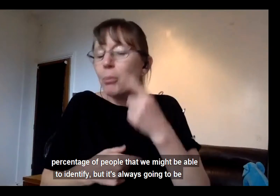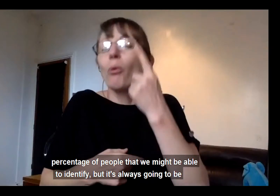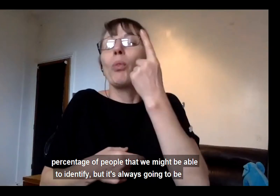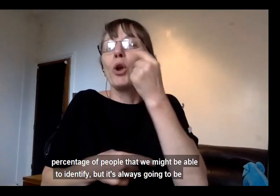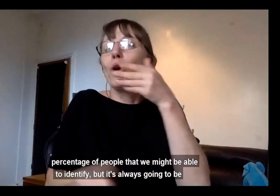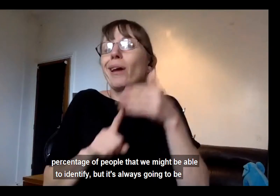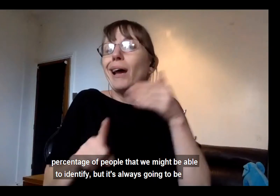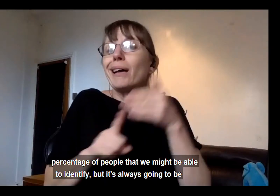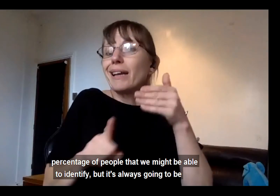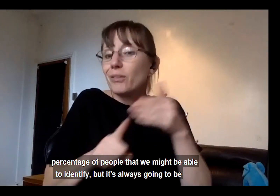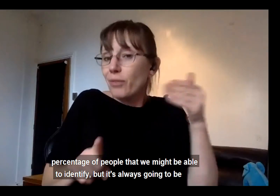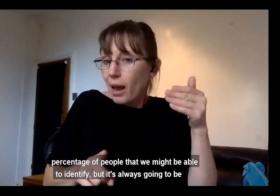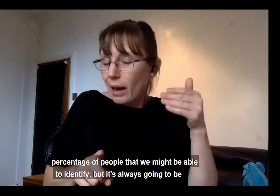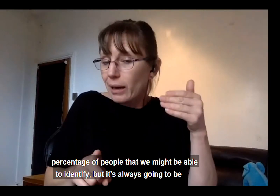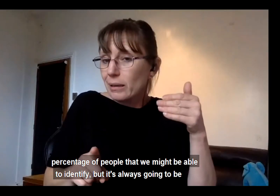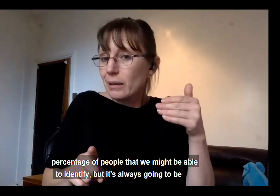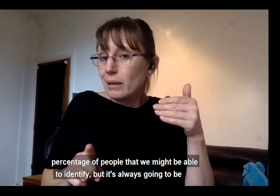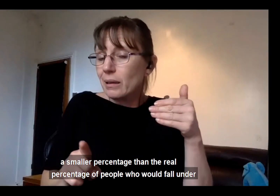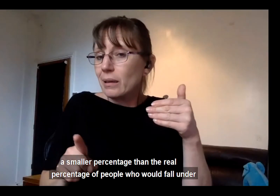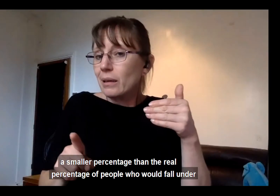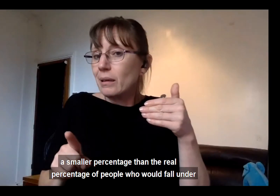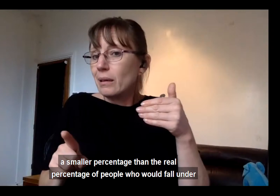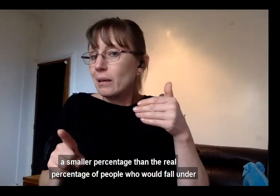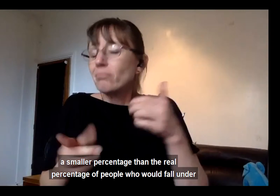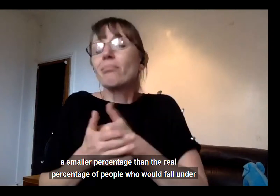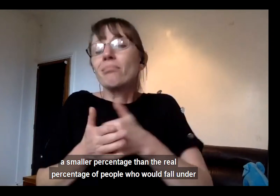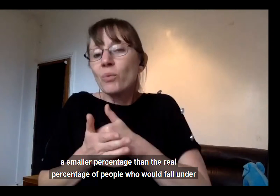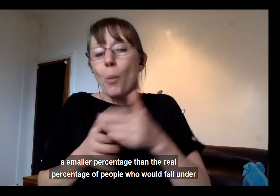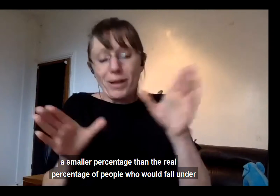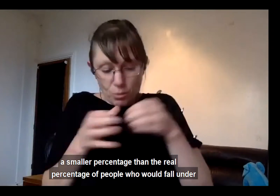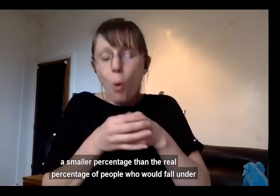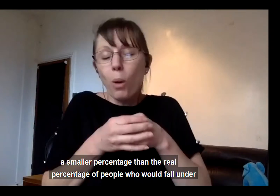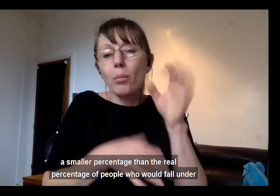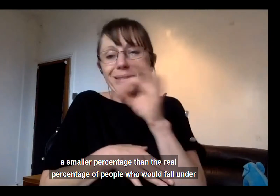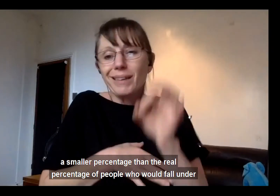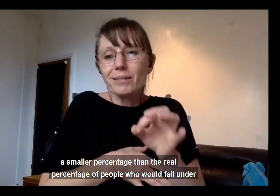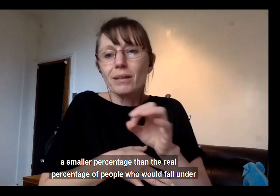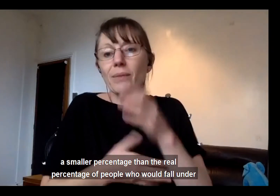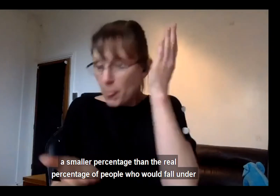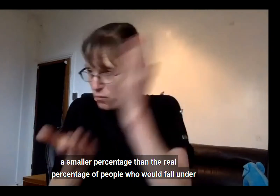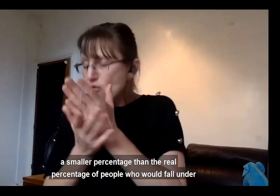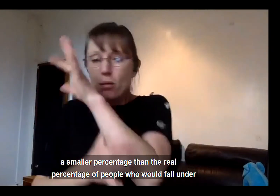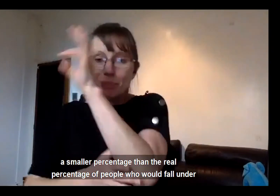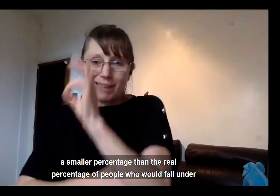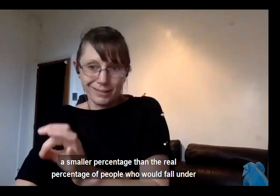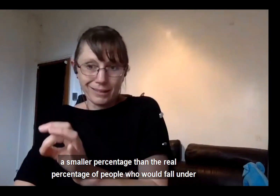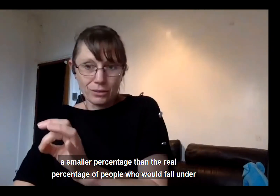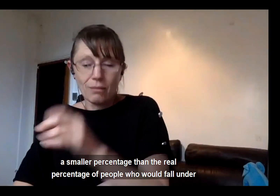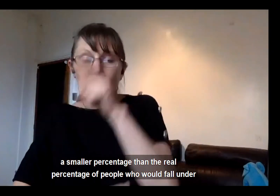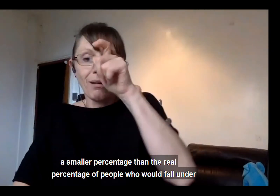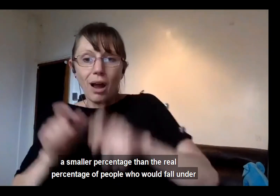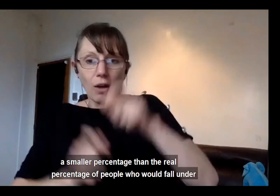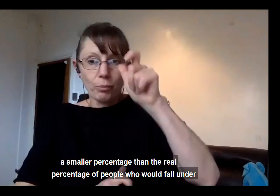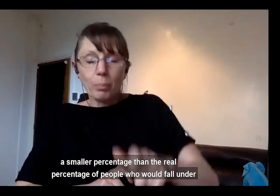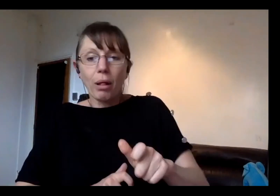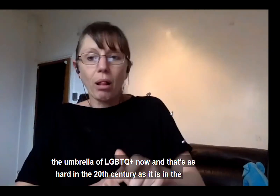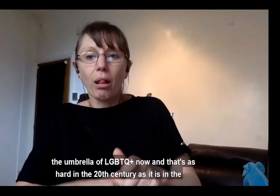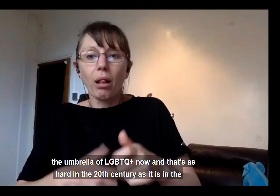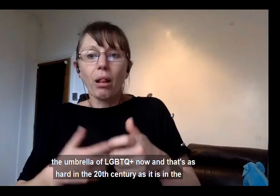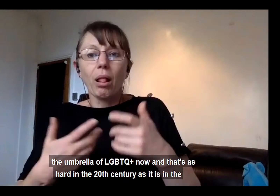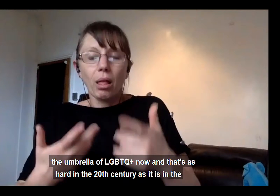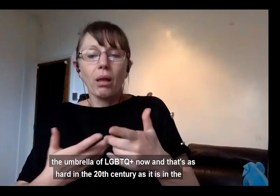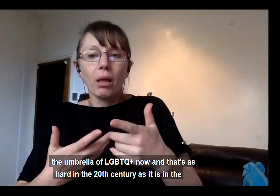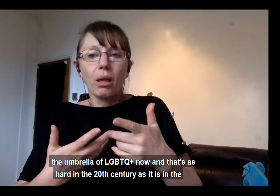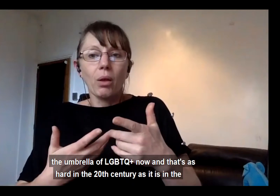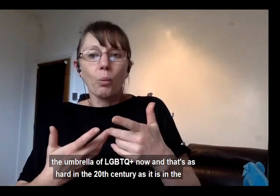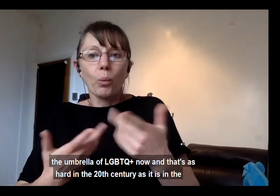to identify. But it's always going to be a smaller percentage than the real percentage of people who would fall